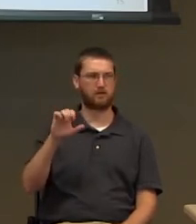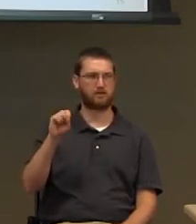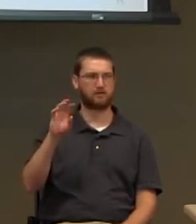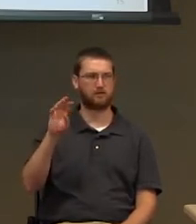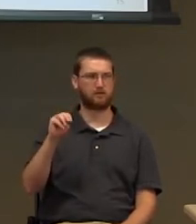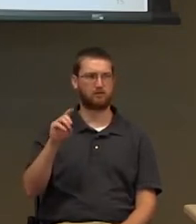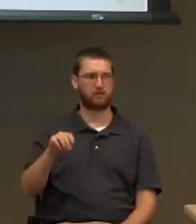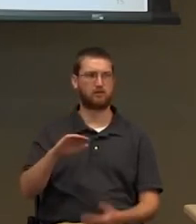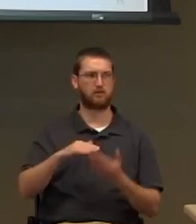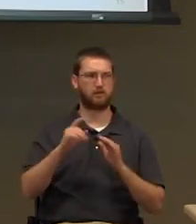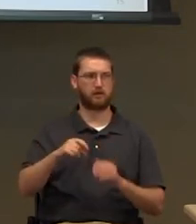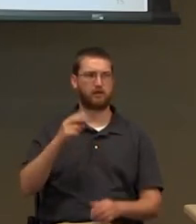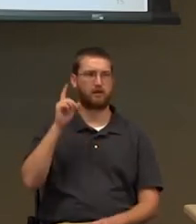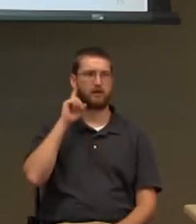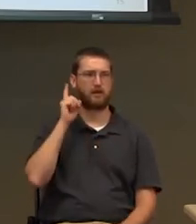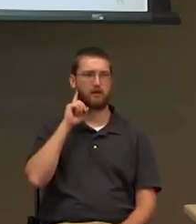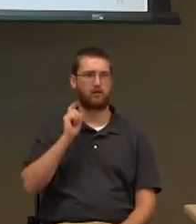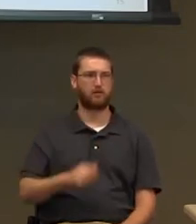Okay.